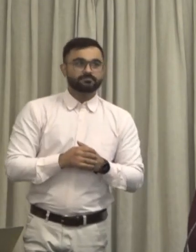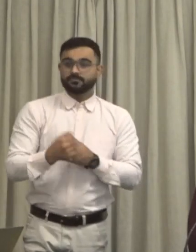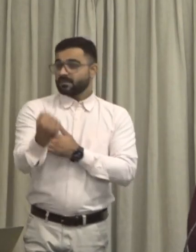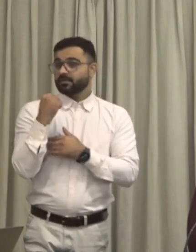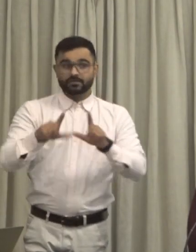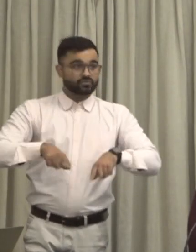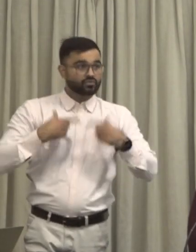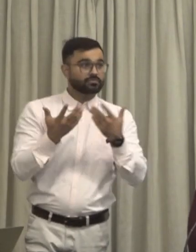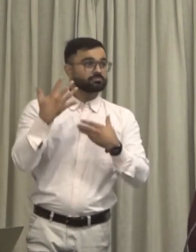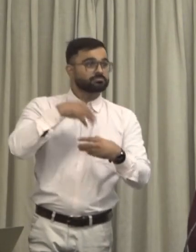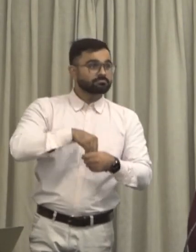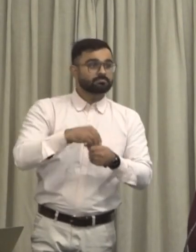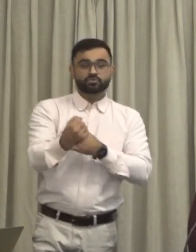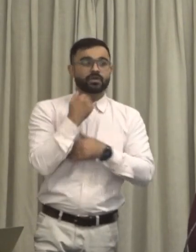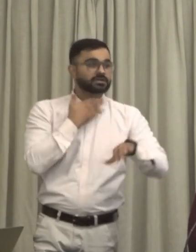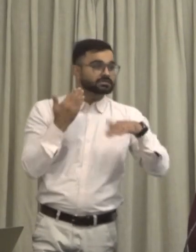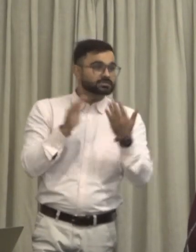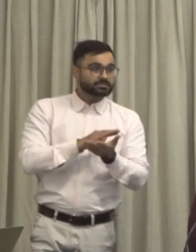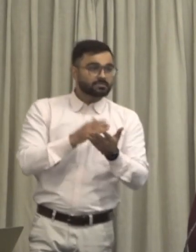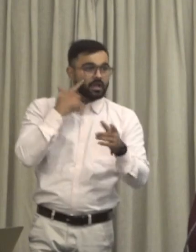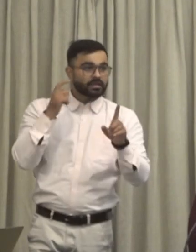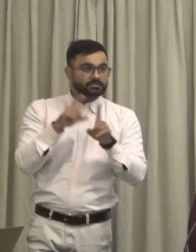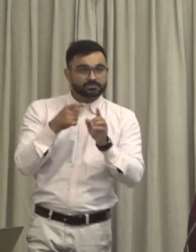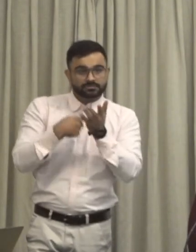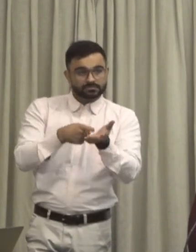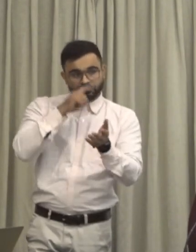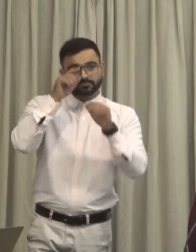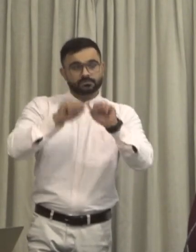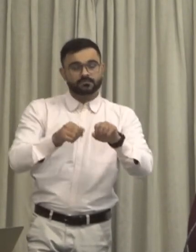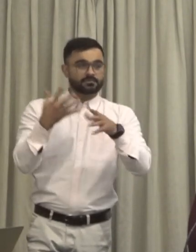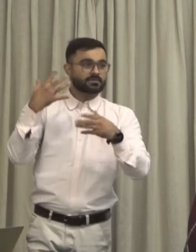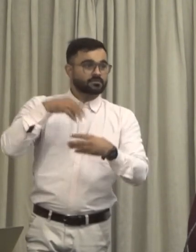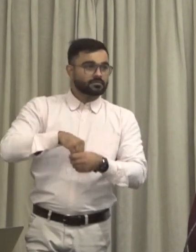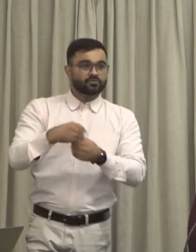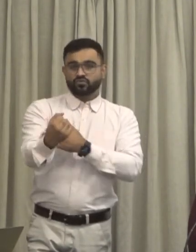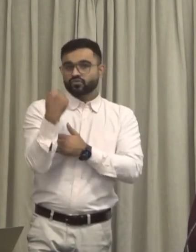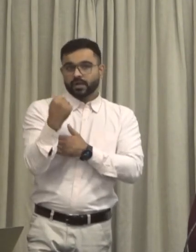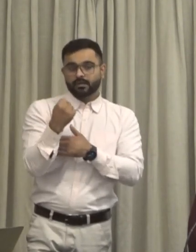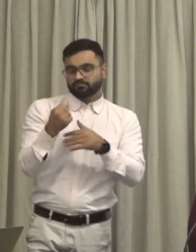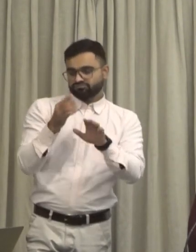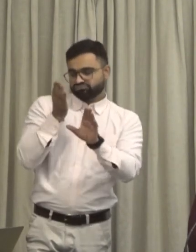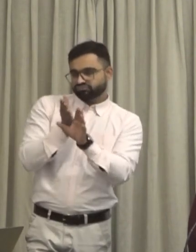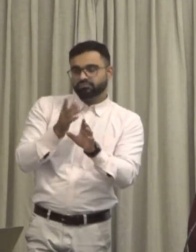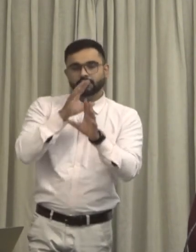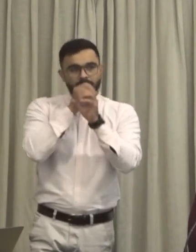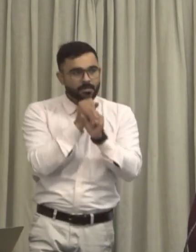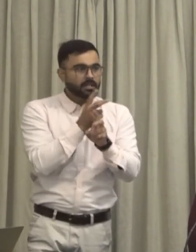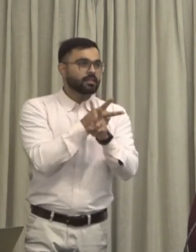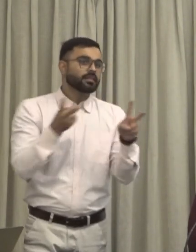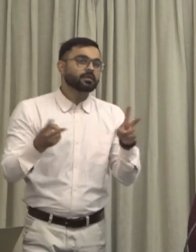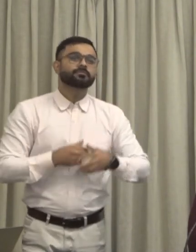life also includes the right to die with dignity. And this includes the rights to autonomy and privacy as